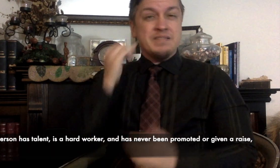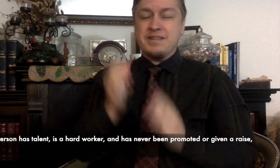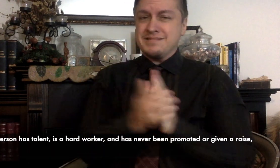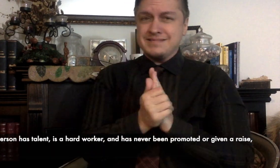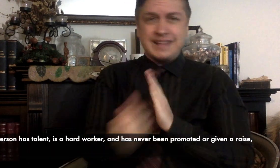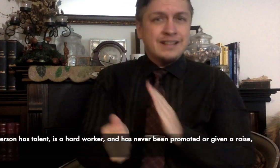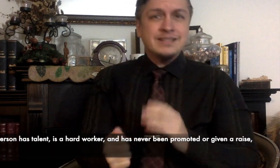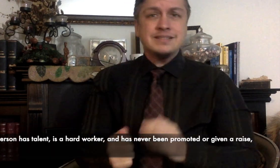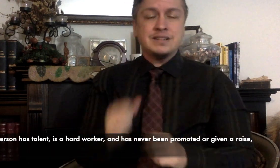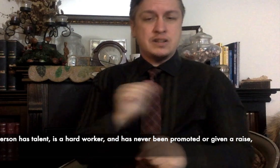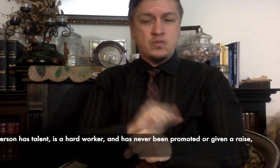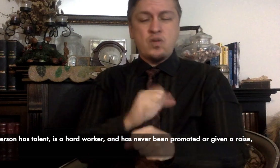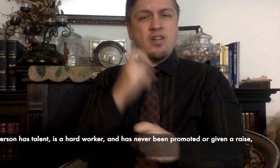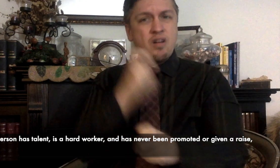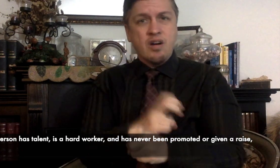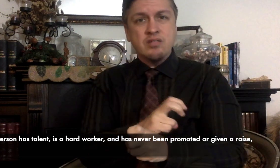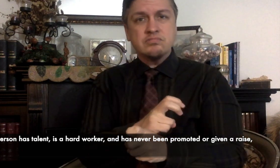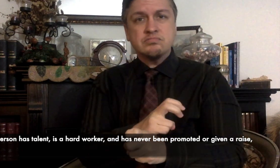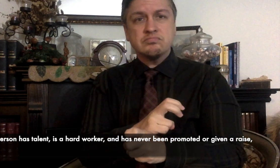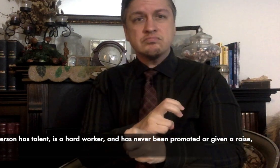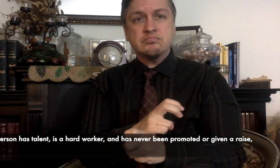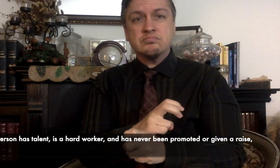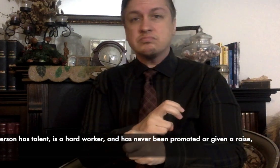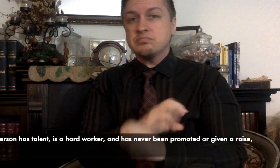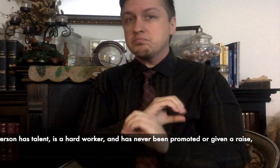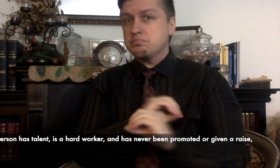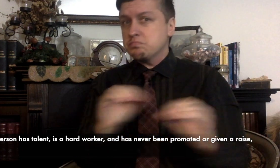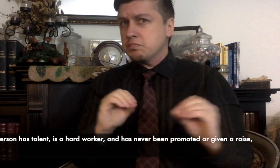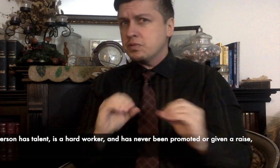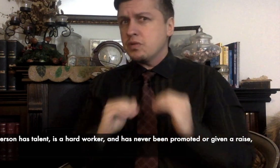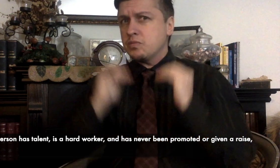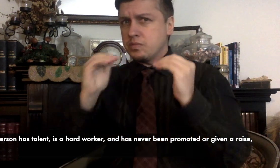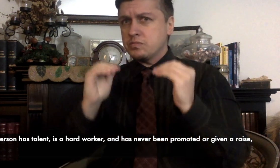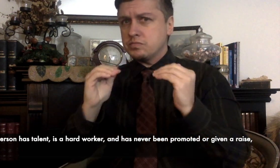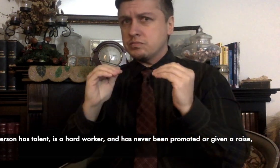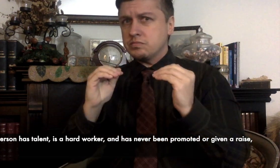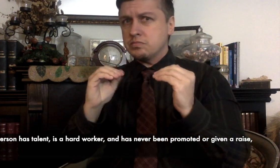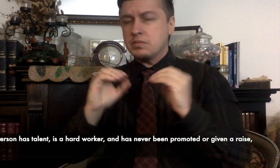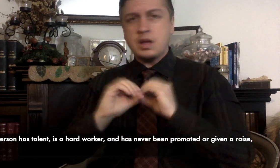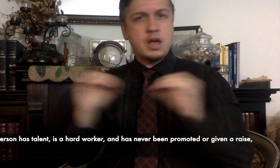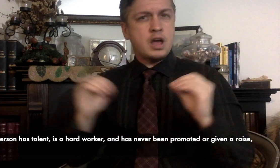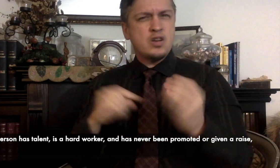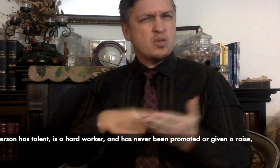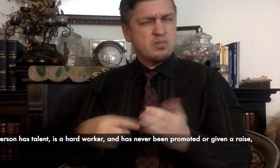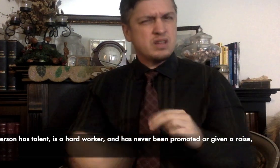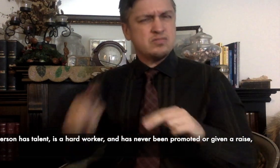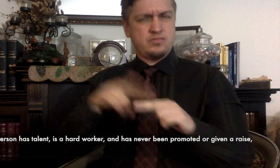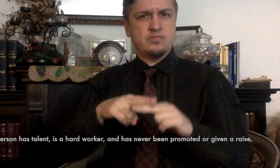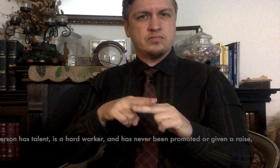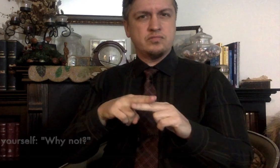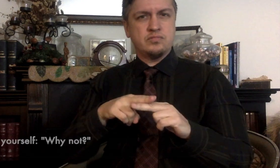If a person has talent and is a hard worker and has never been promoted and never given a pay